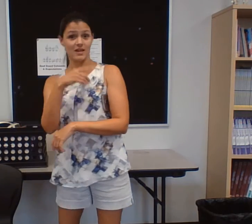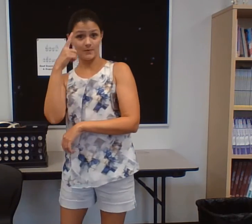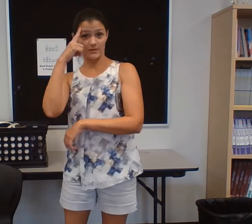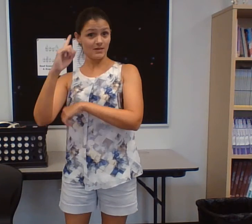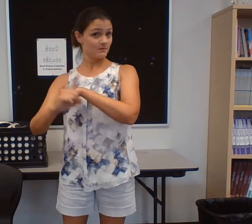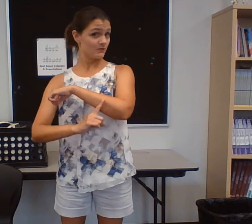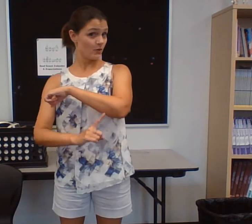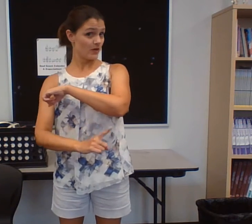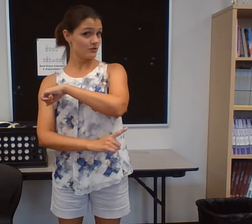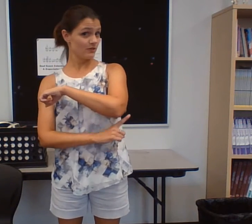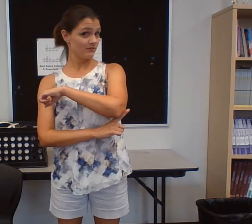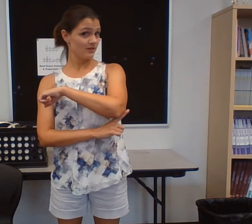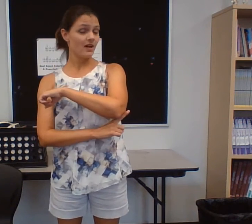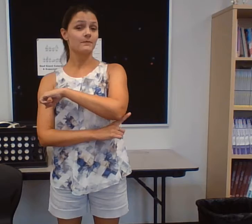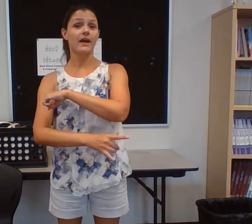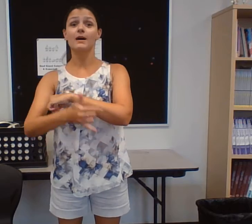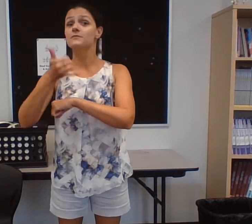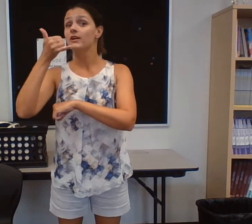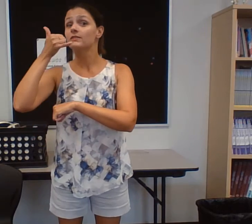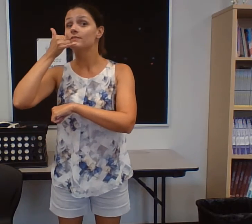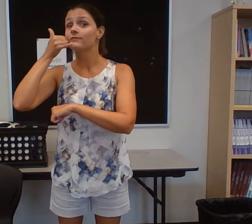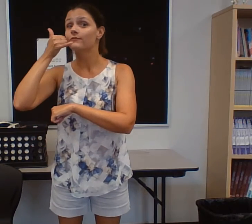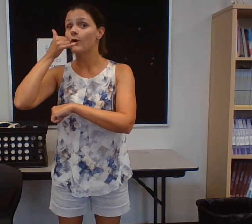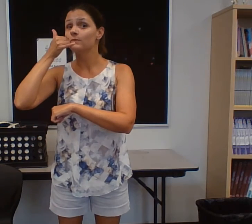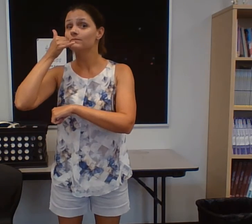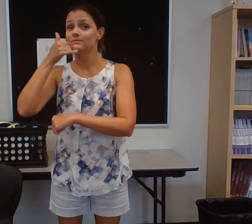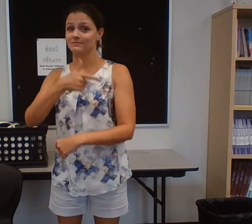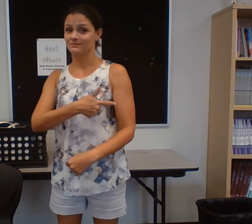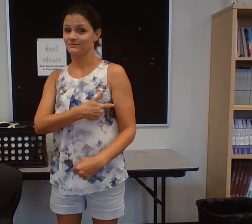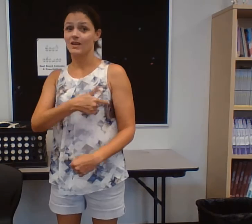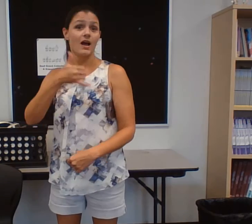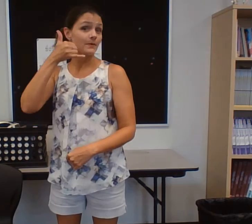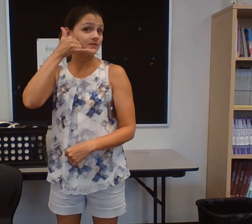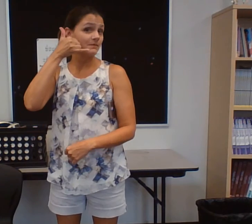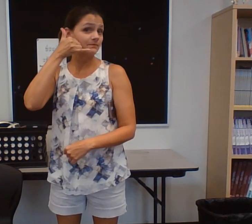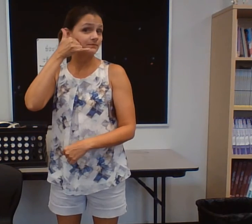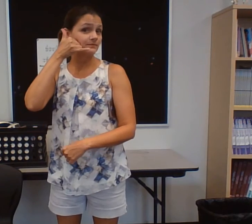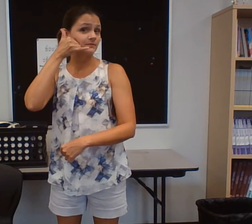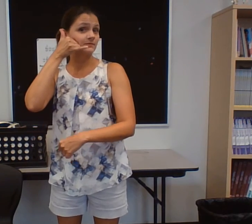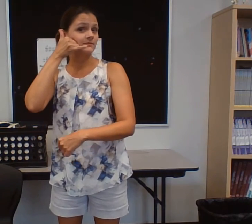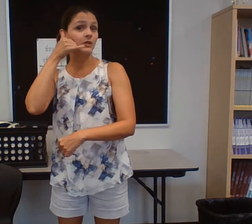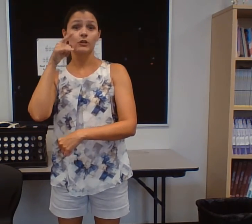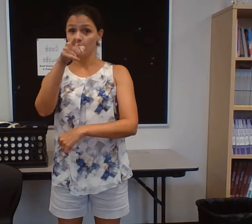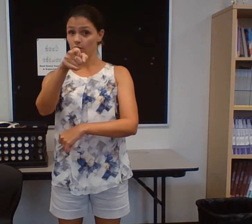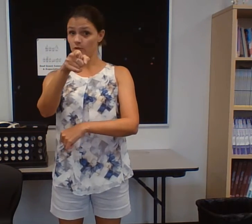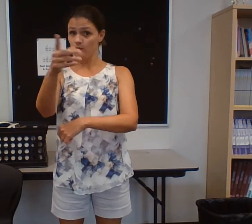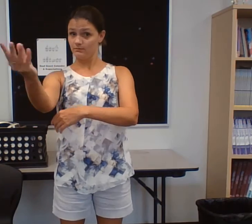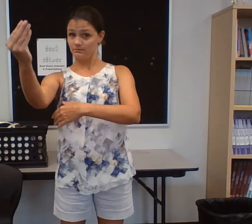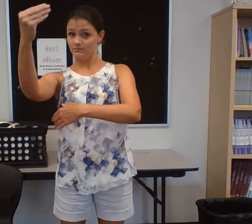I rolled up location. My object, phone. I rolled up you